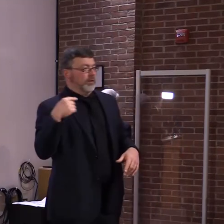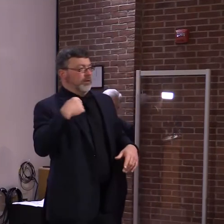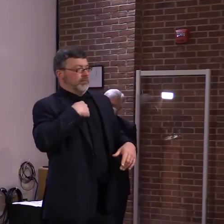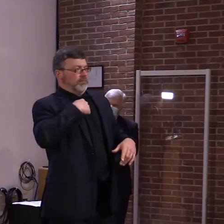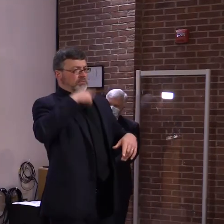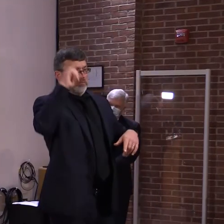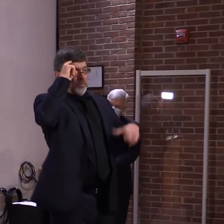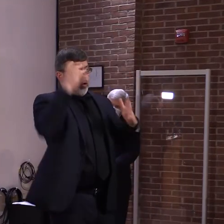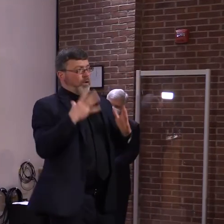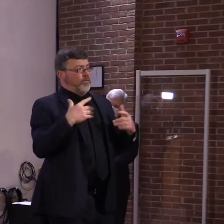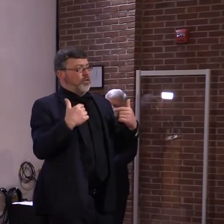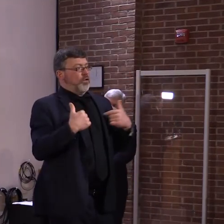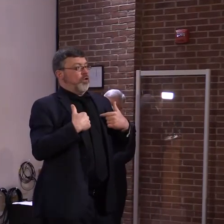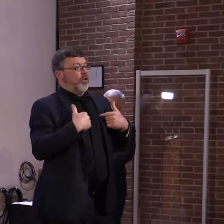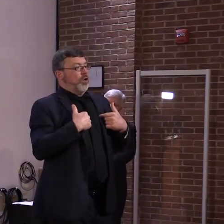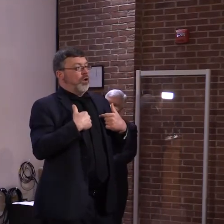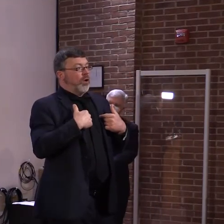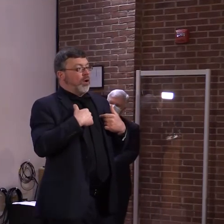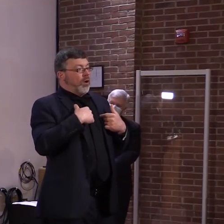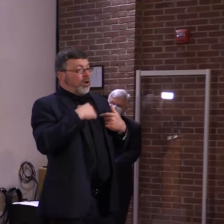vaccinated coming across